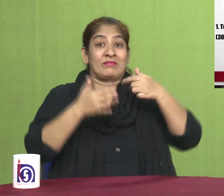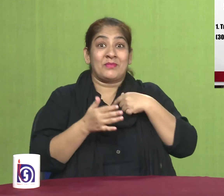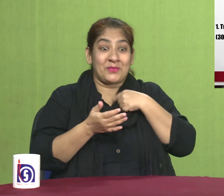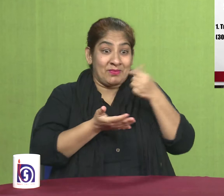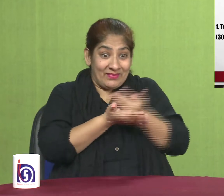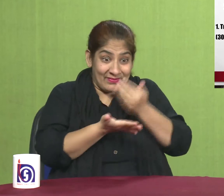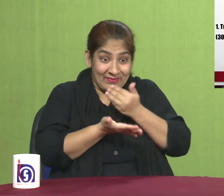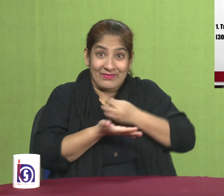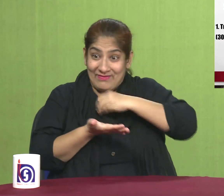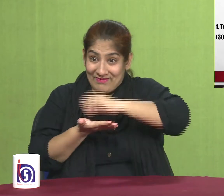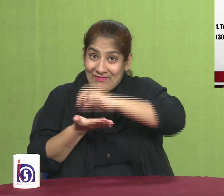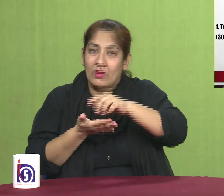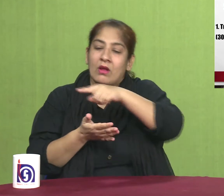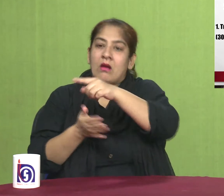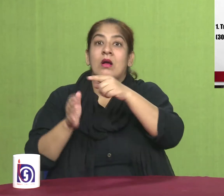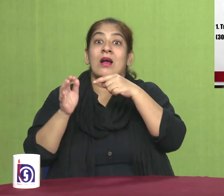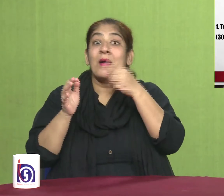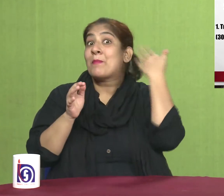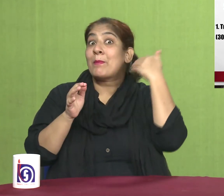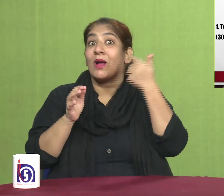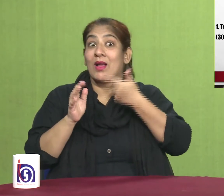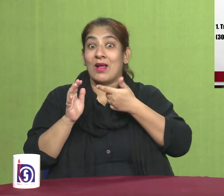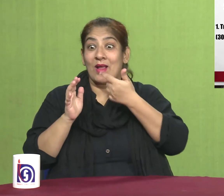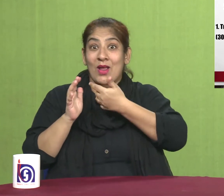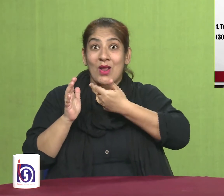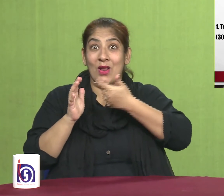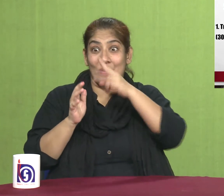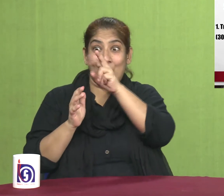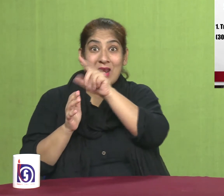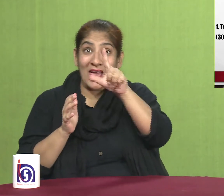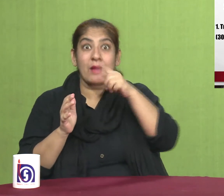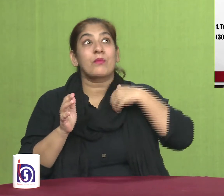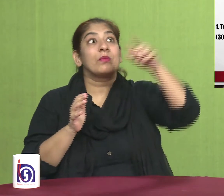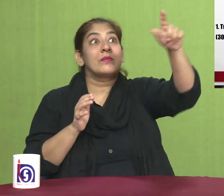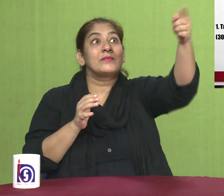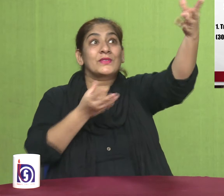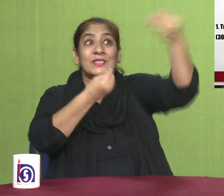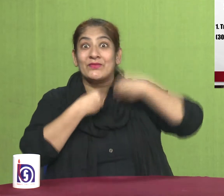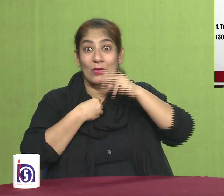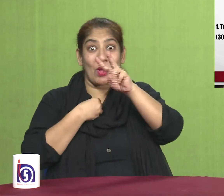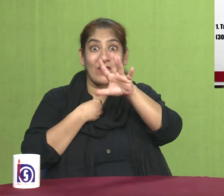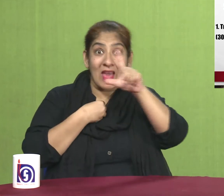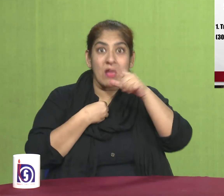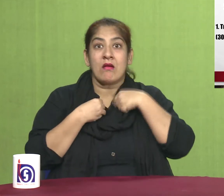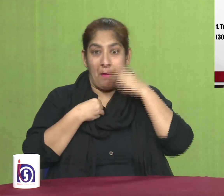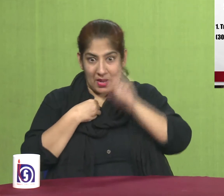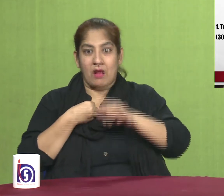some amount as minus from my account, and sometime later I will return